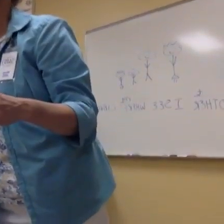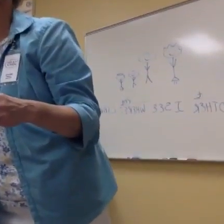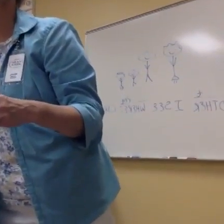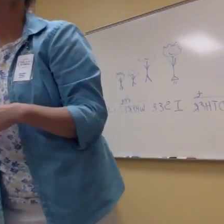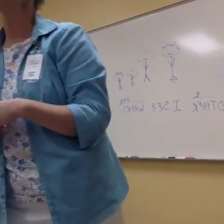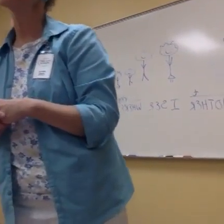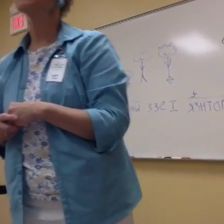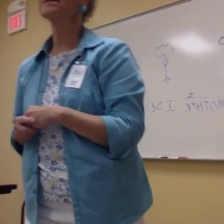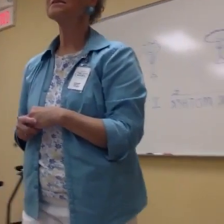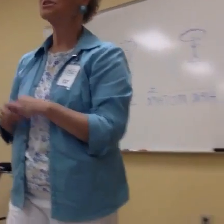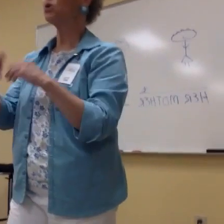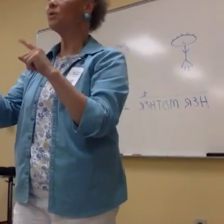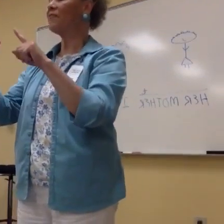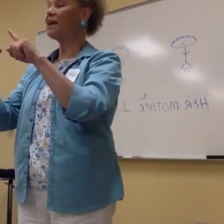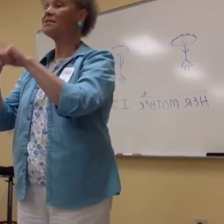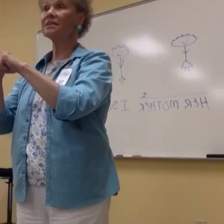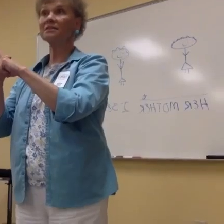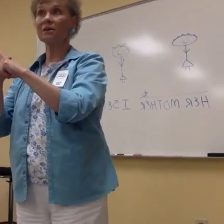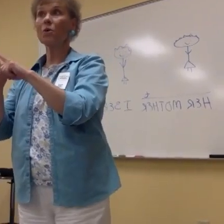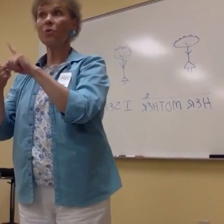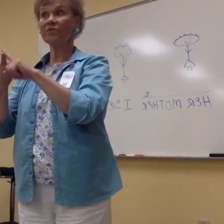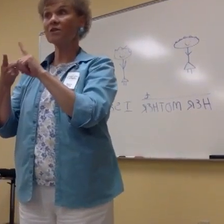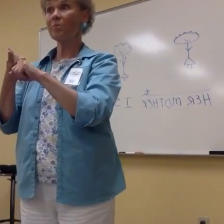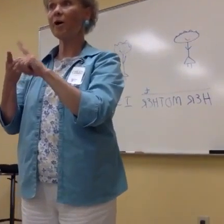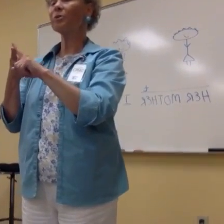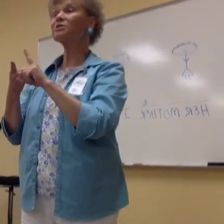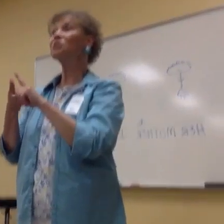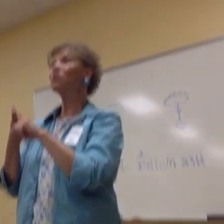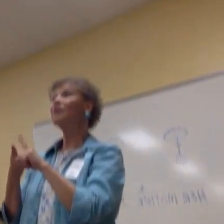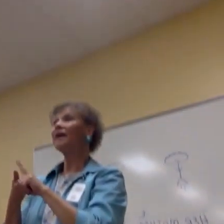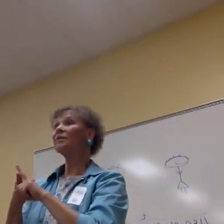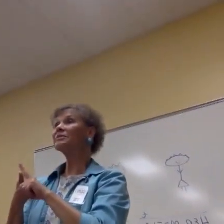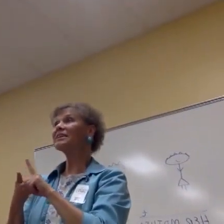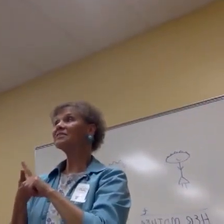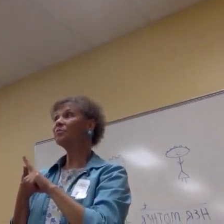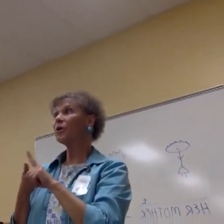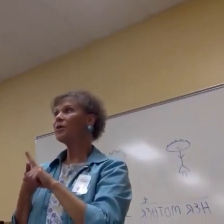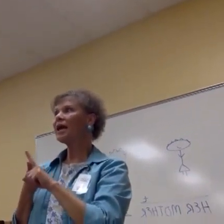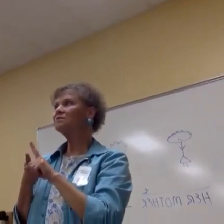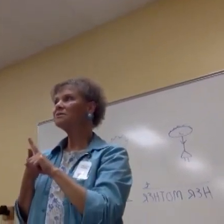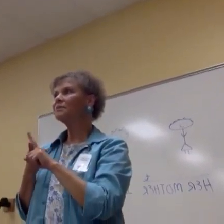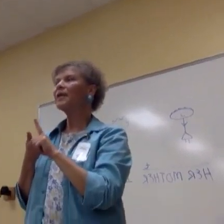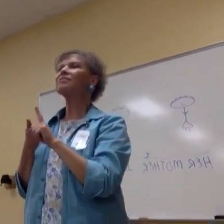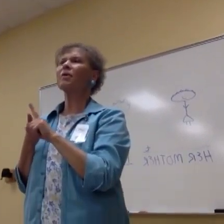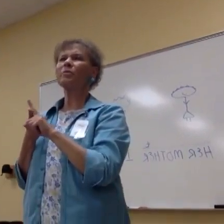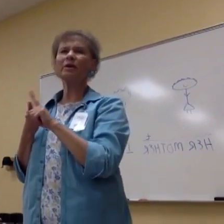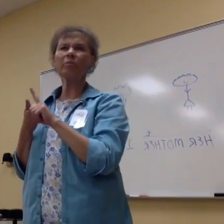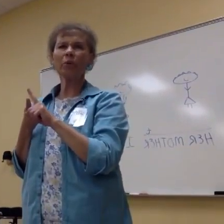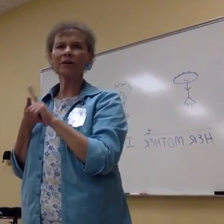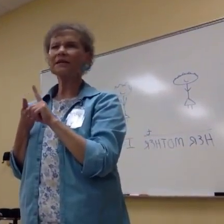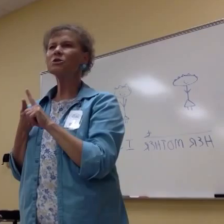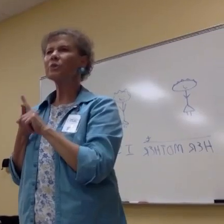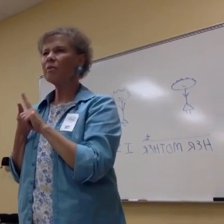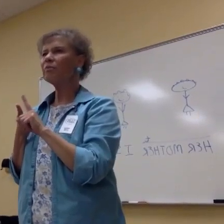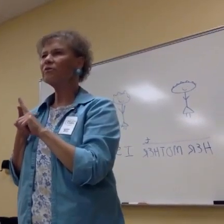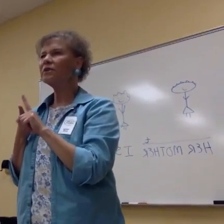Can you do like gender straight to possessive, like his? Man, his, yes, So yes. you have to do like man, his.